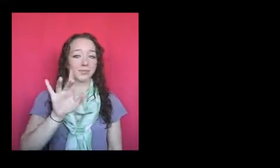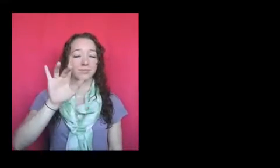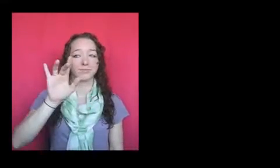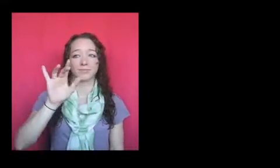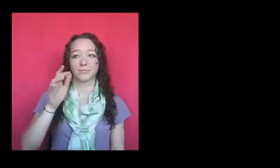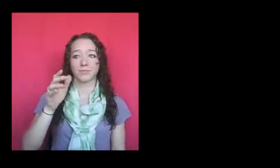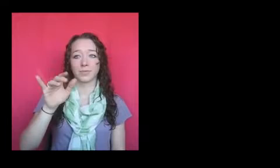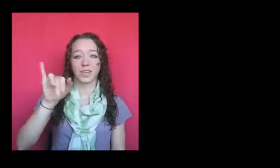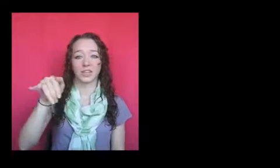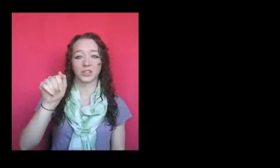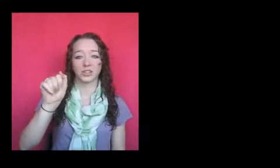Thank you.